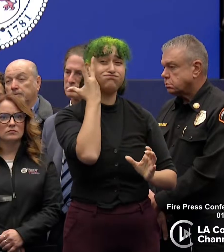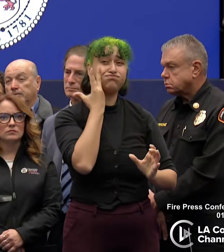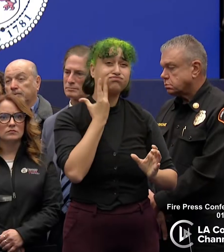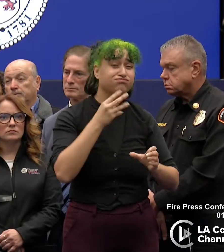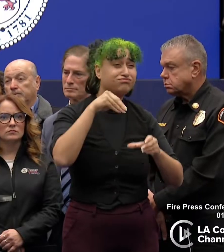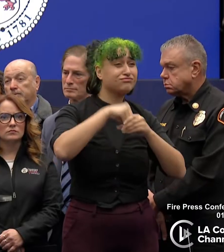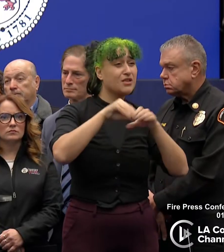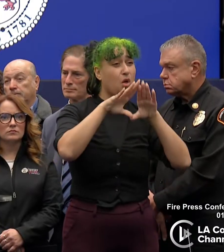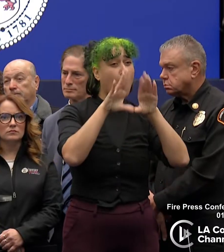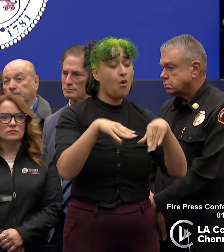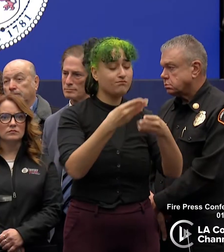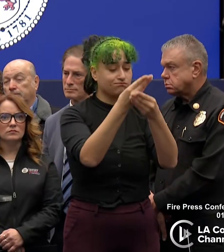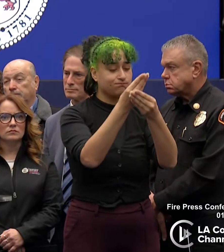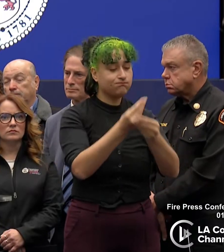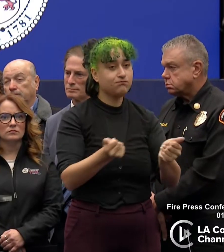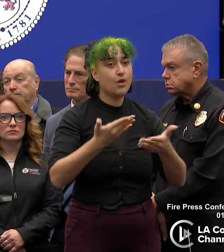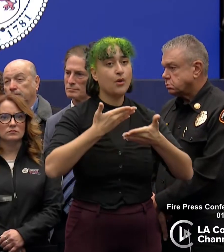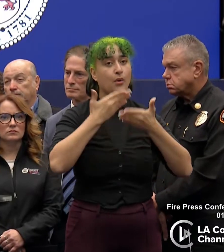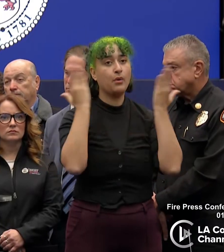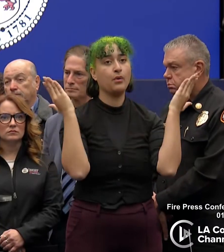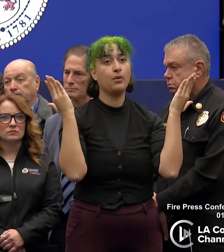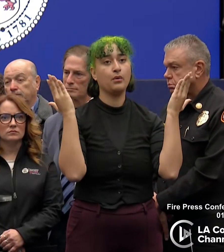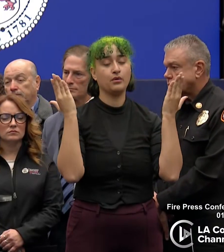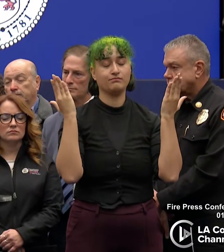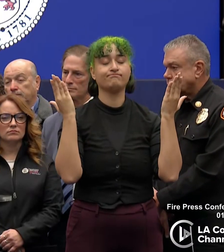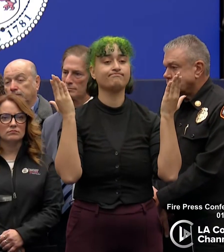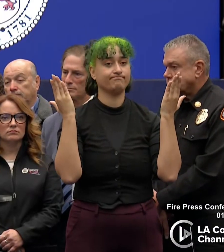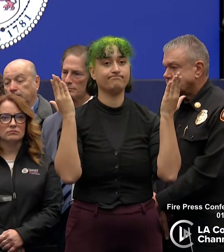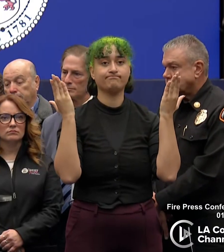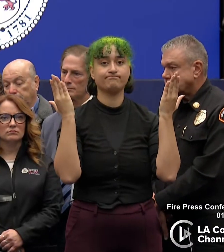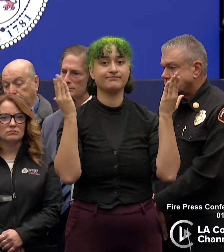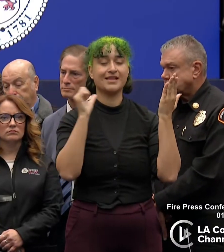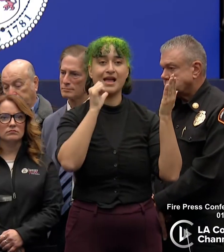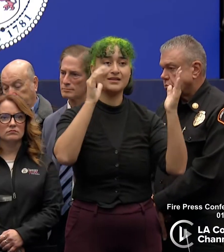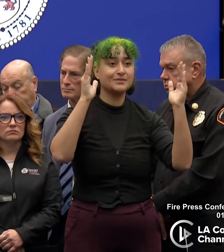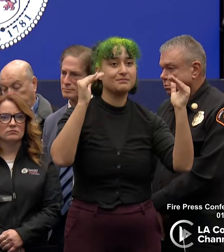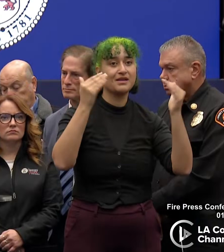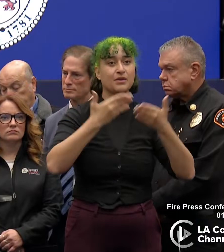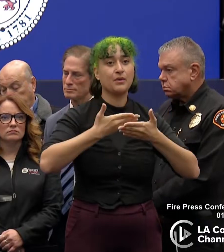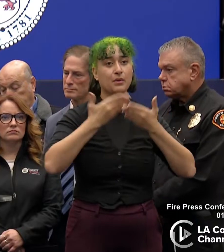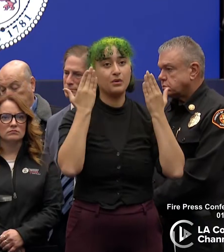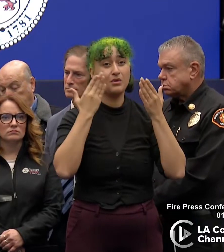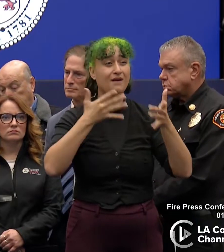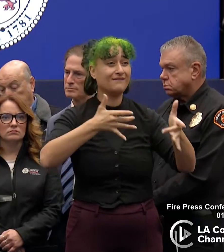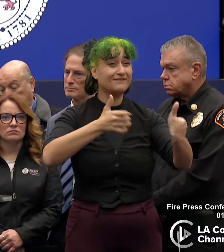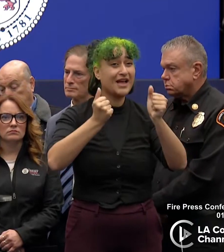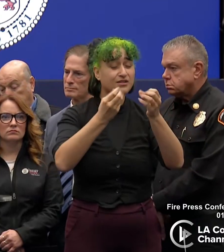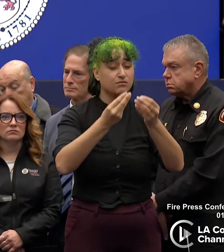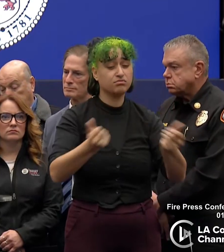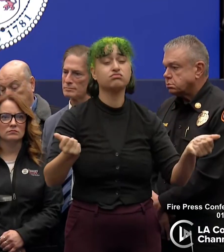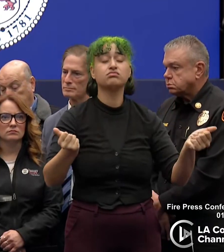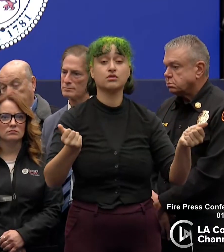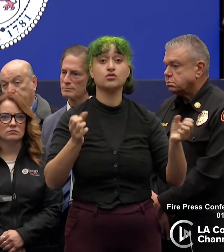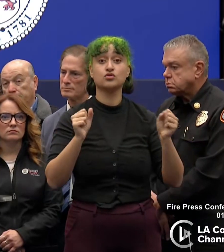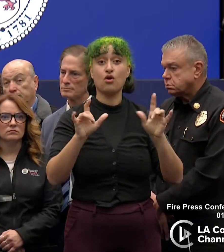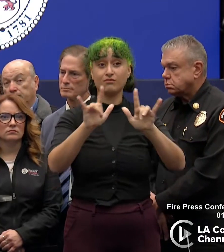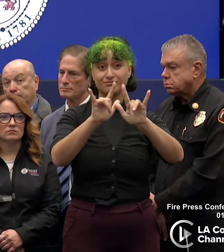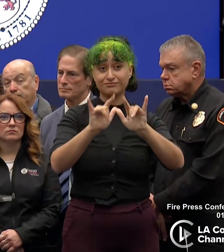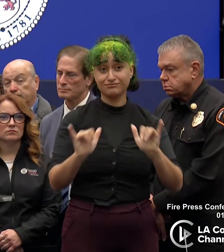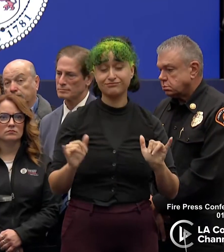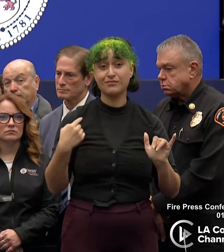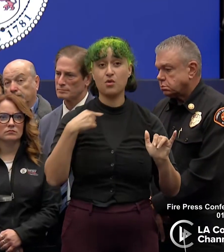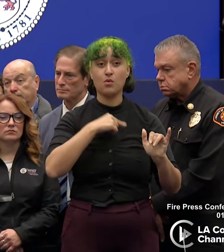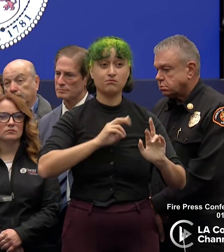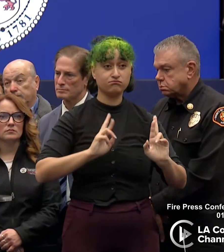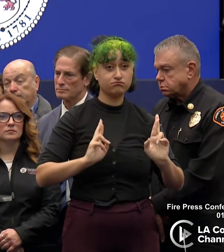took place there are gone, and gone unexpectedly, gone rapidly. So at the same time